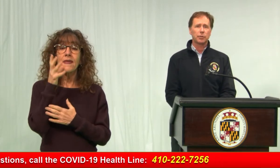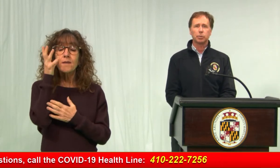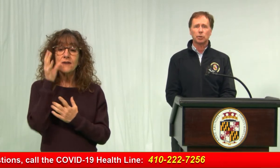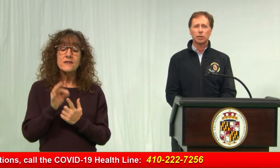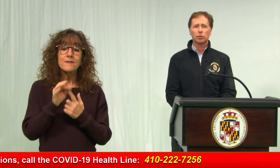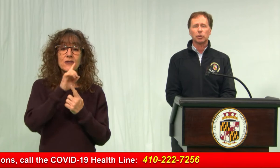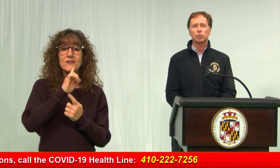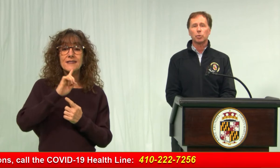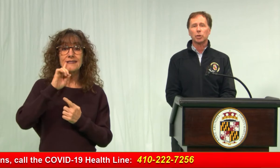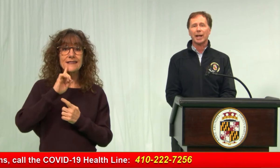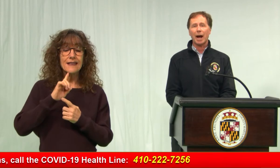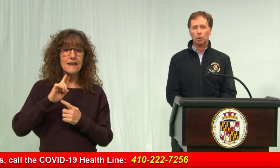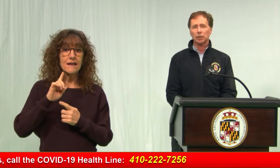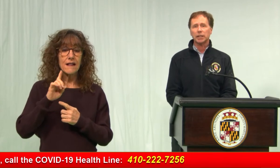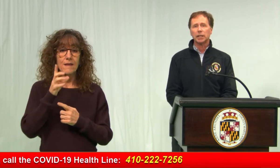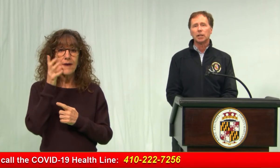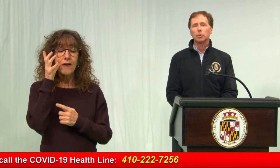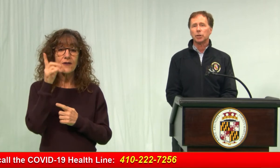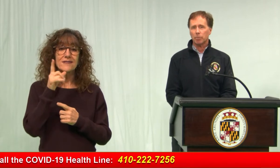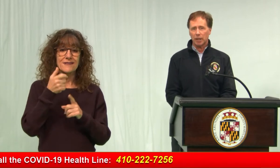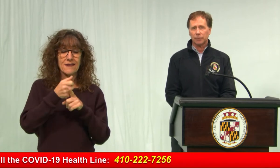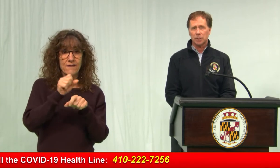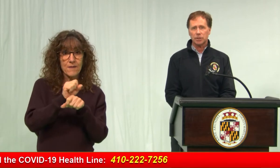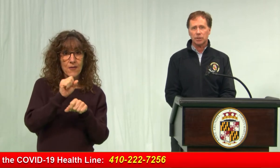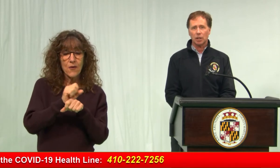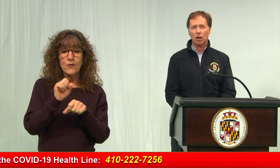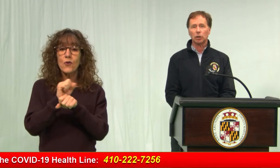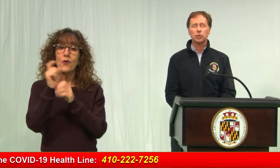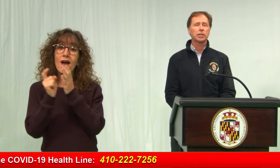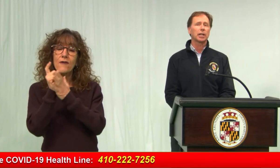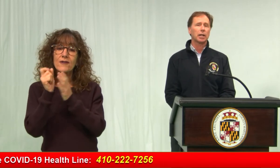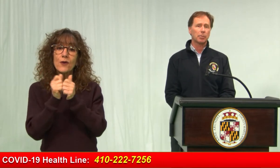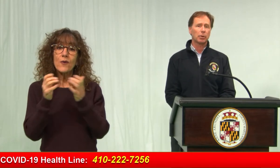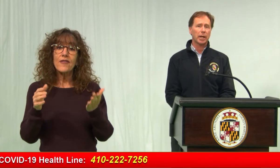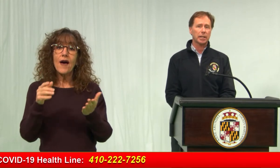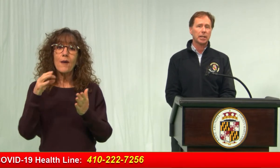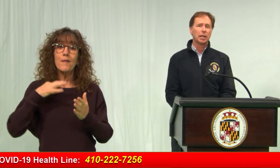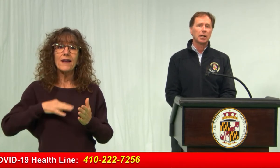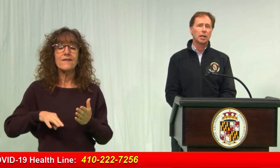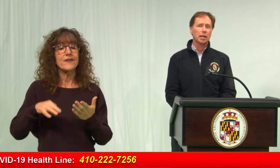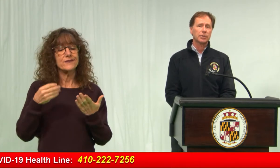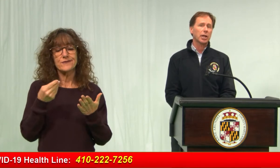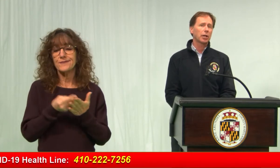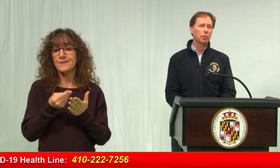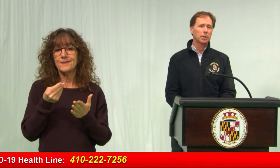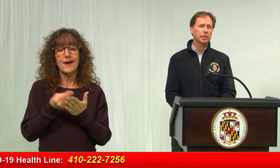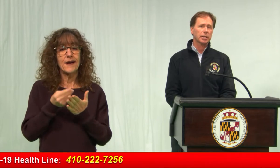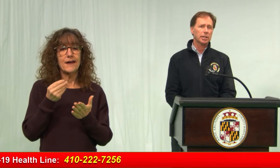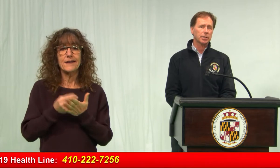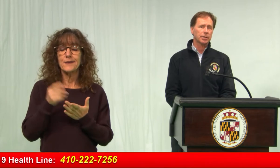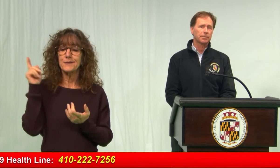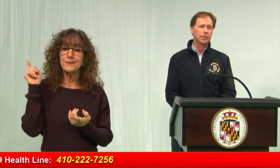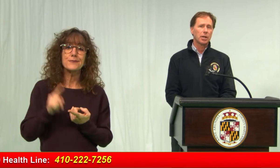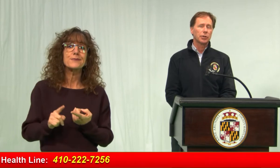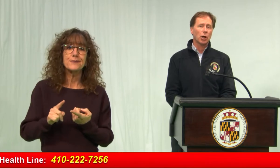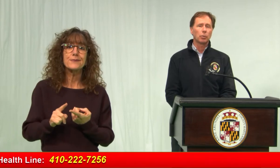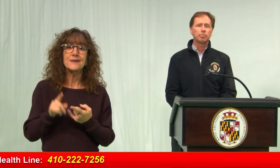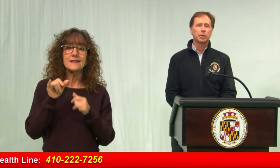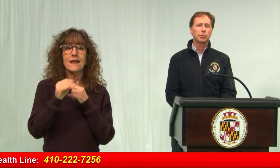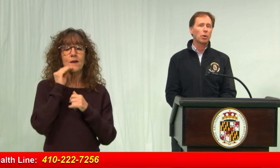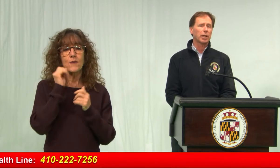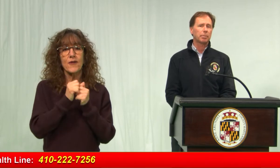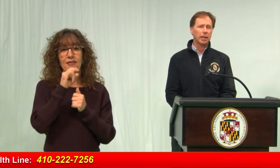who are self-employed or who work hourly with no benefits, are losing income already staying home with their kids.